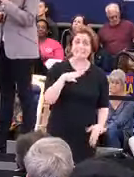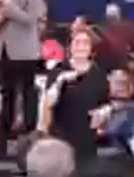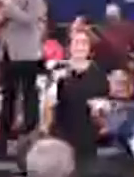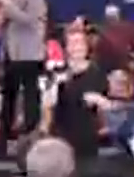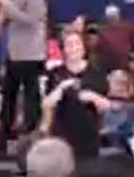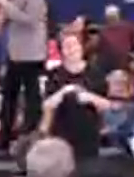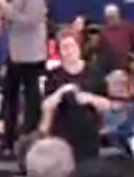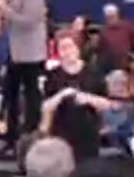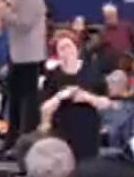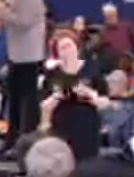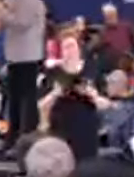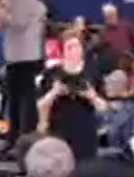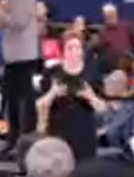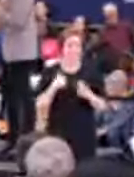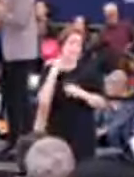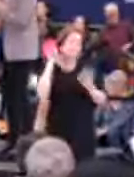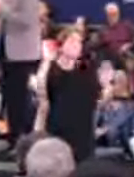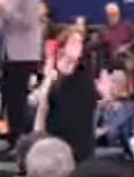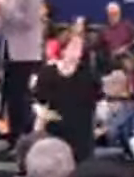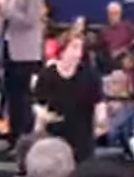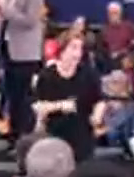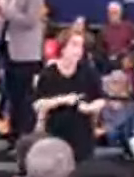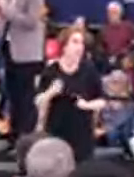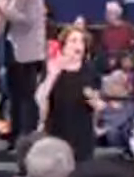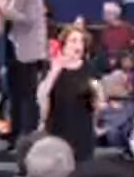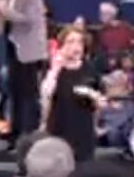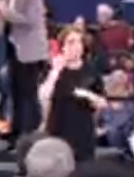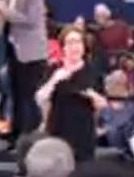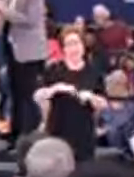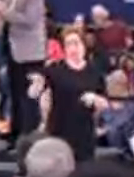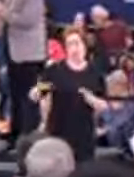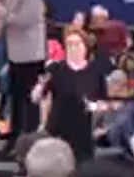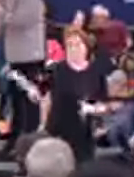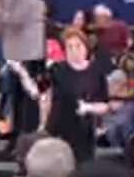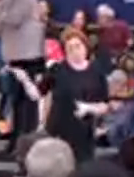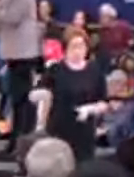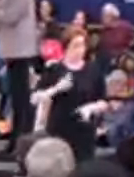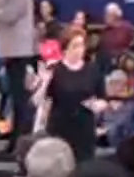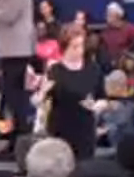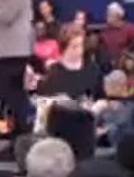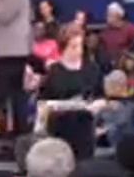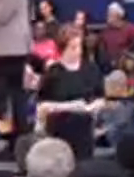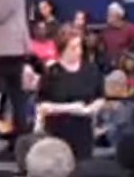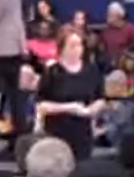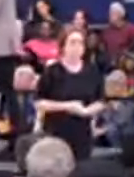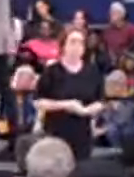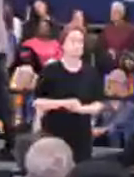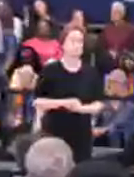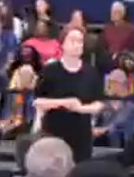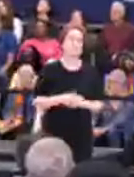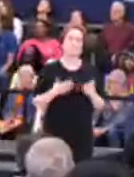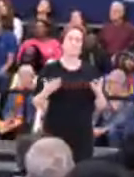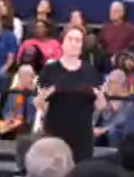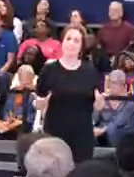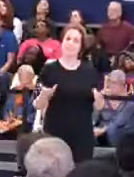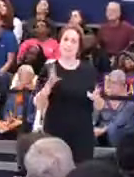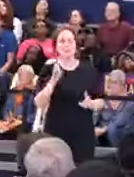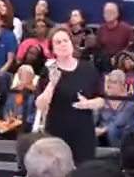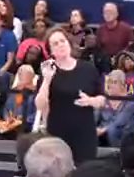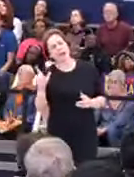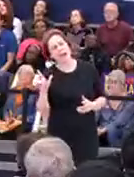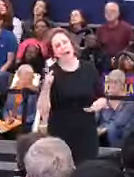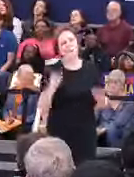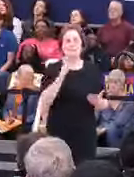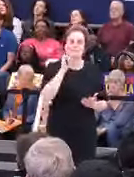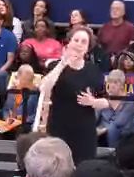elected. I think she's great, but I don't know if my neighbors are ready. Right? It's, well, maybe it's